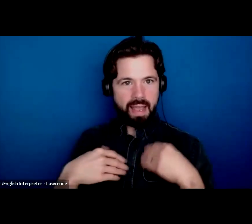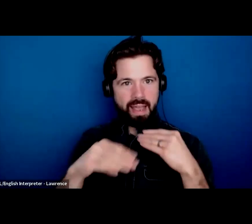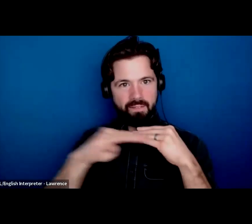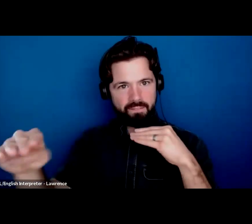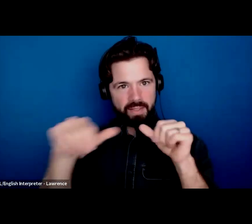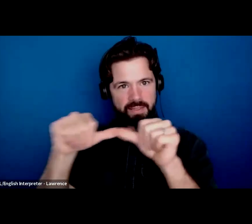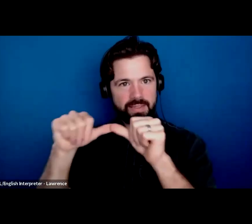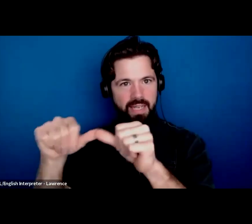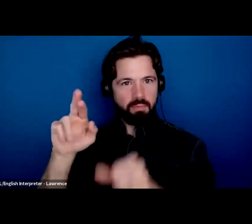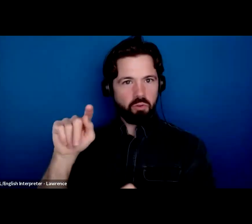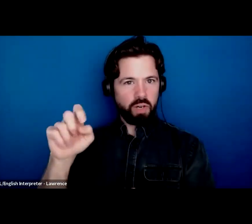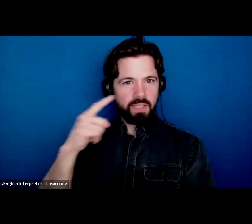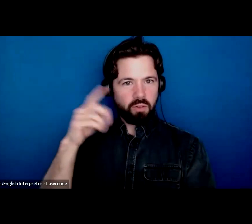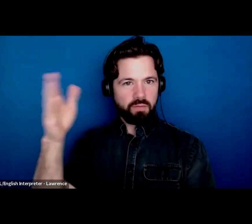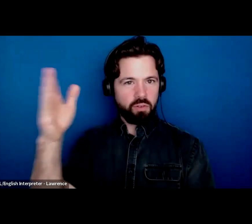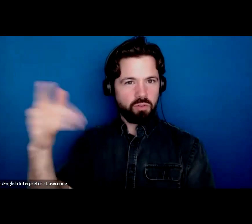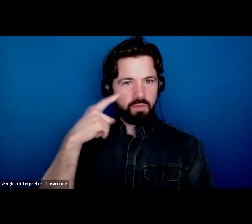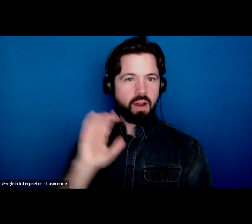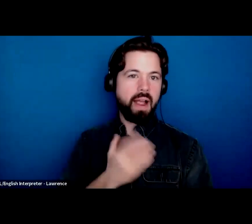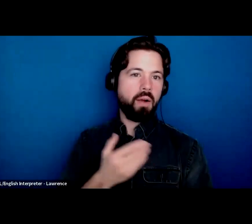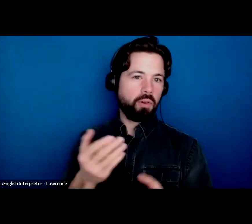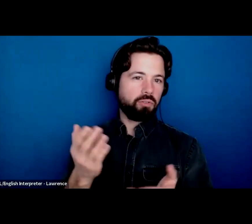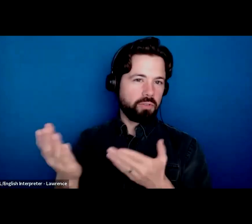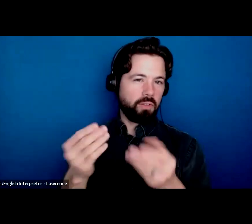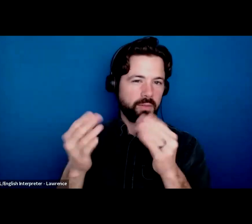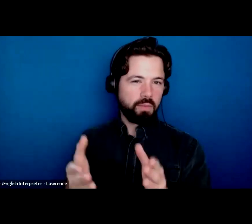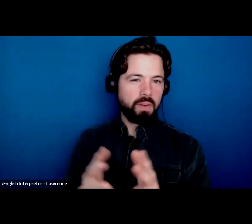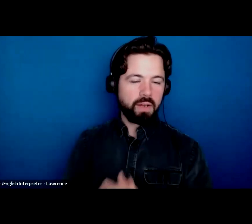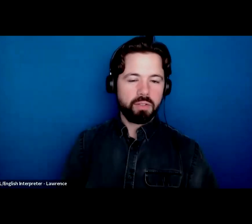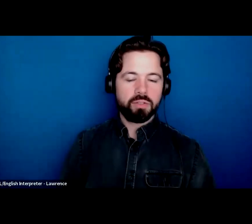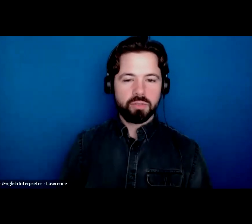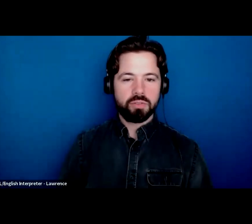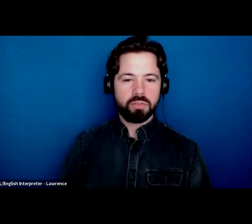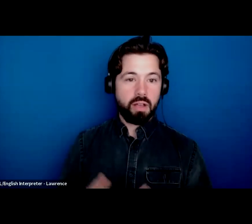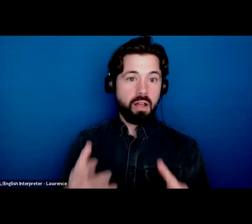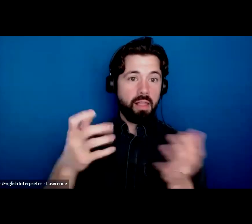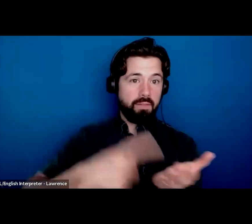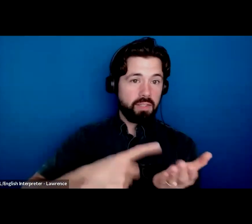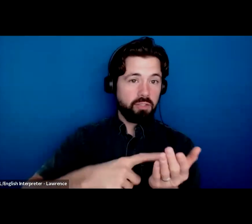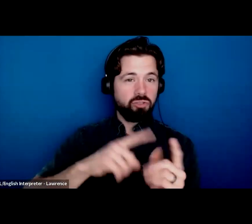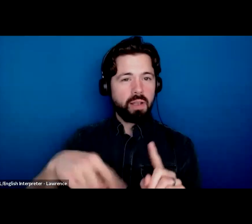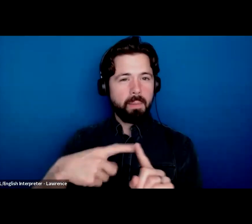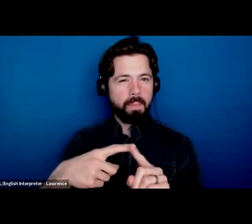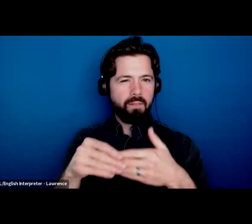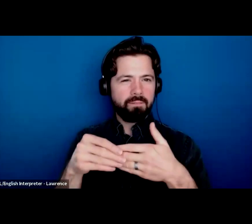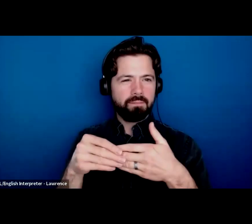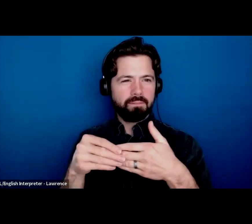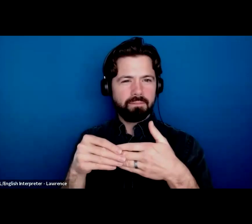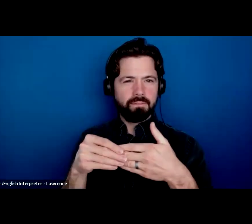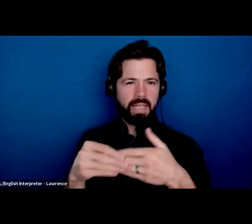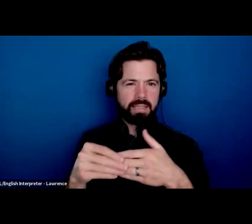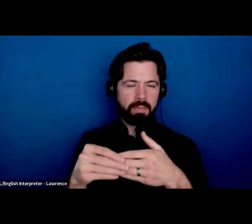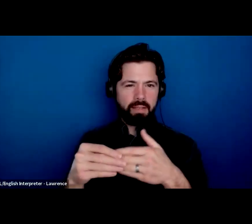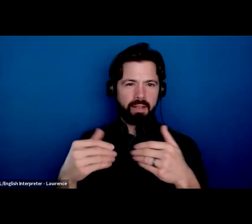the future for our service providers. There was a lot of discussion as well about the flexibility of being able to have